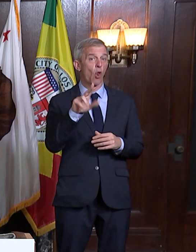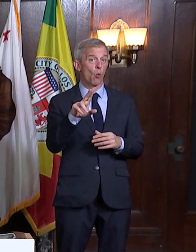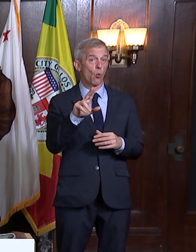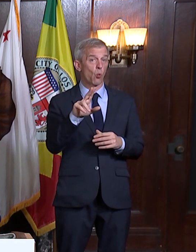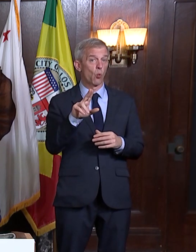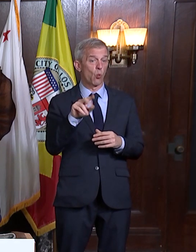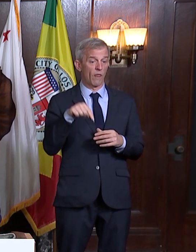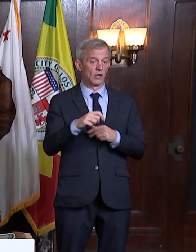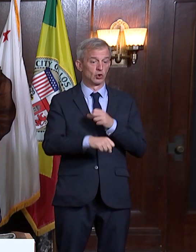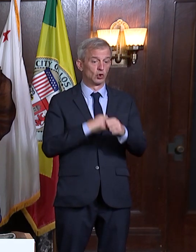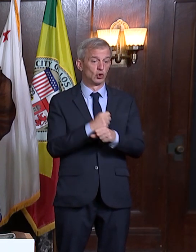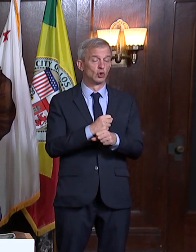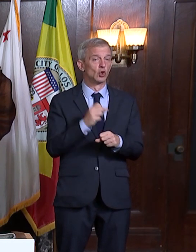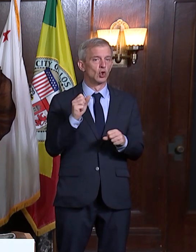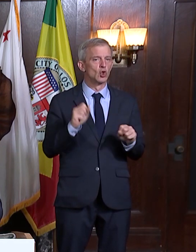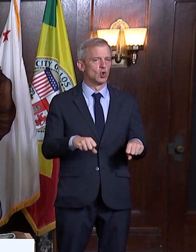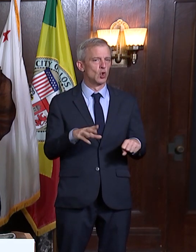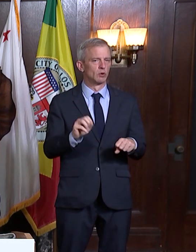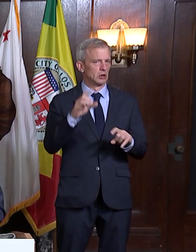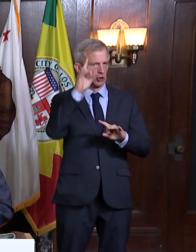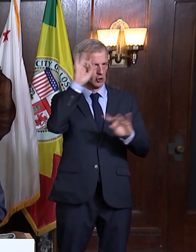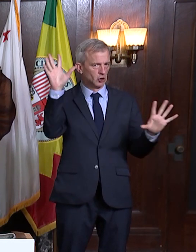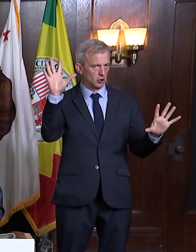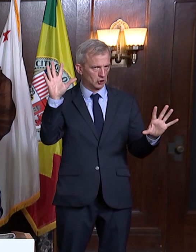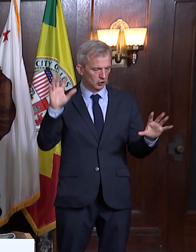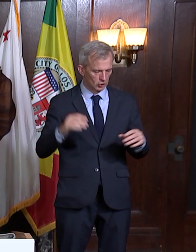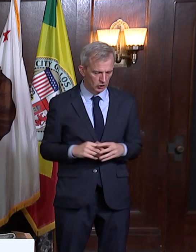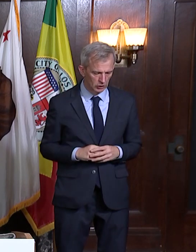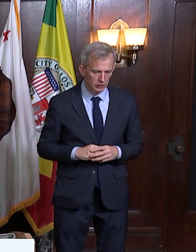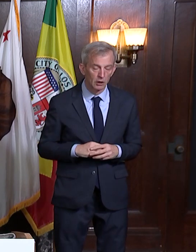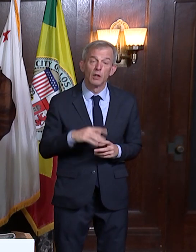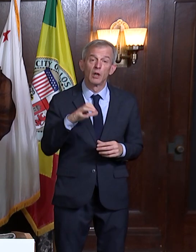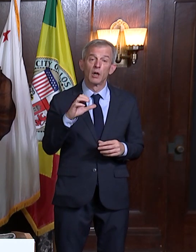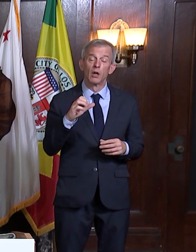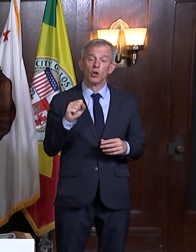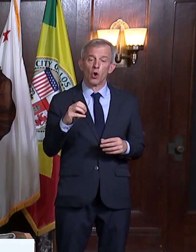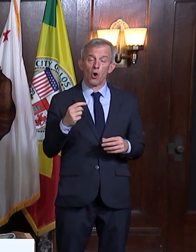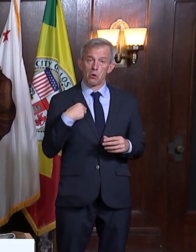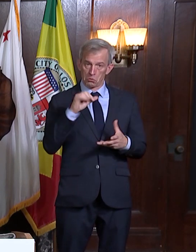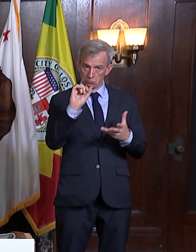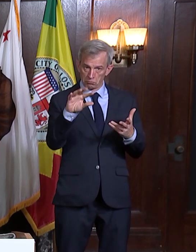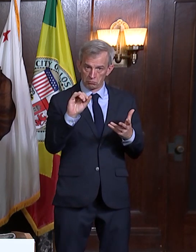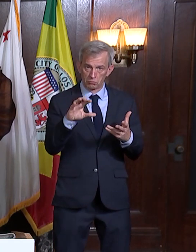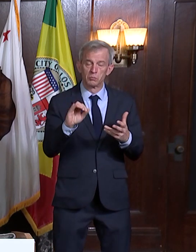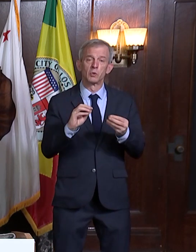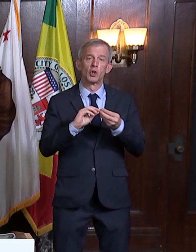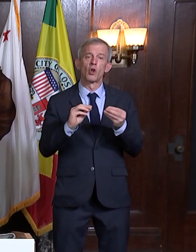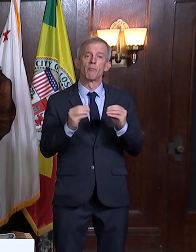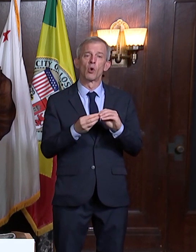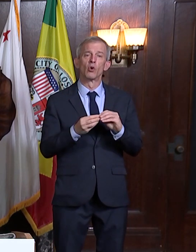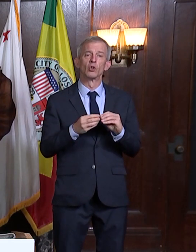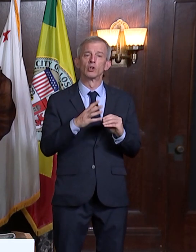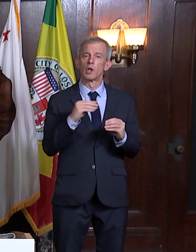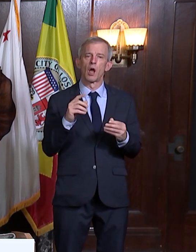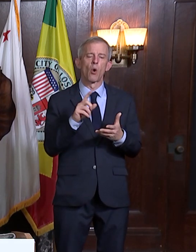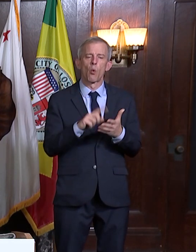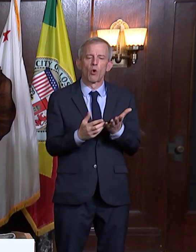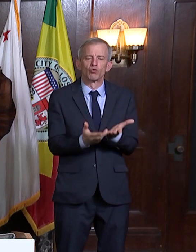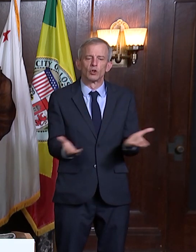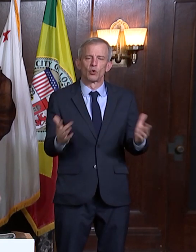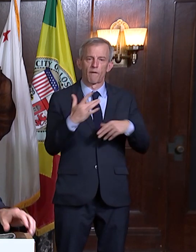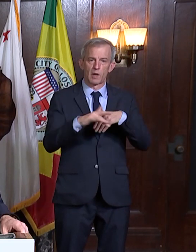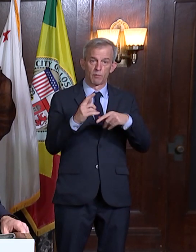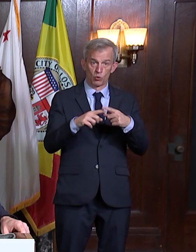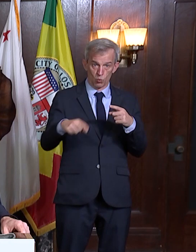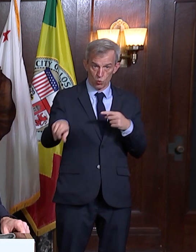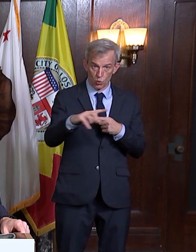time. So tonight, let me talk to you as I always do, about the numbers, about what resources are available to you, and what you